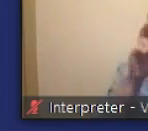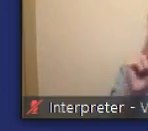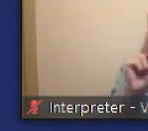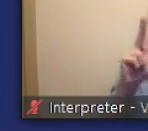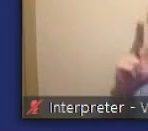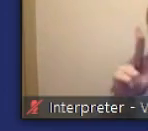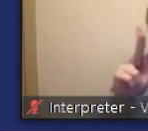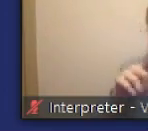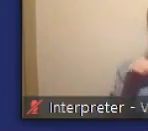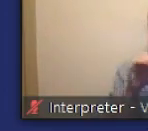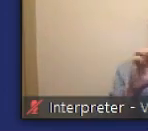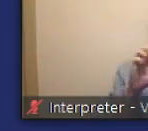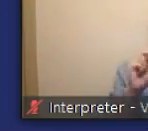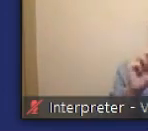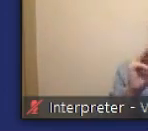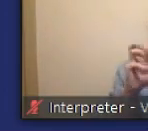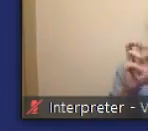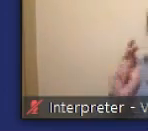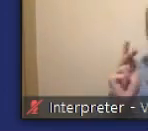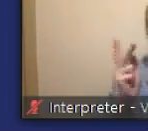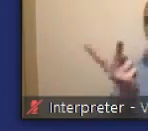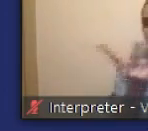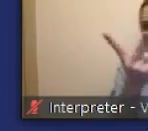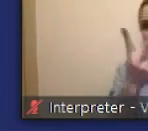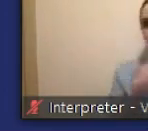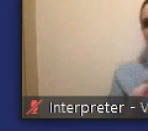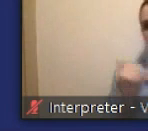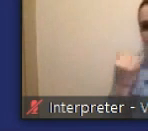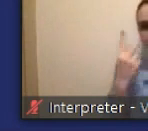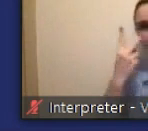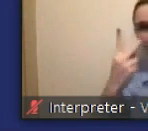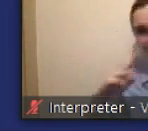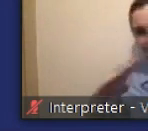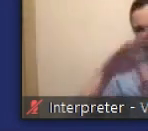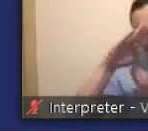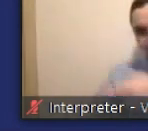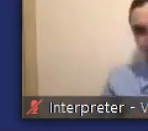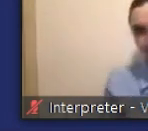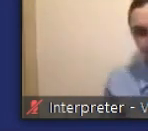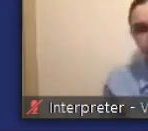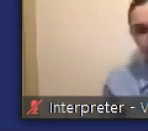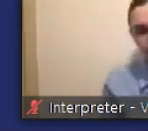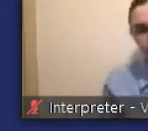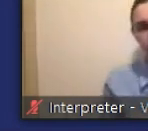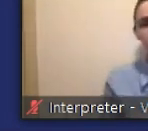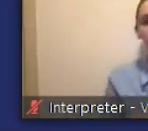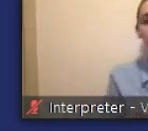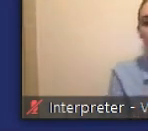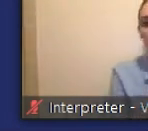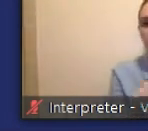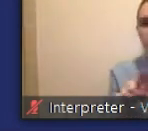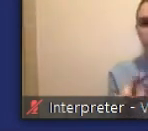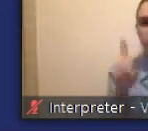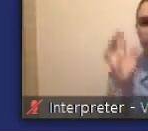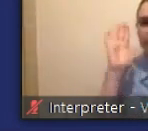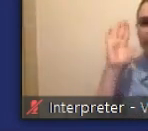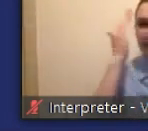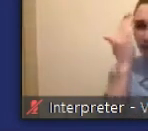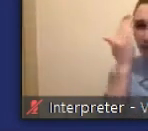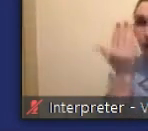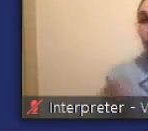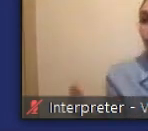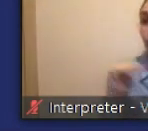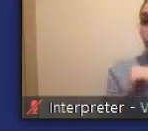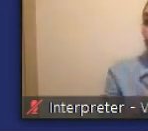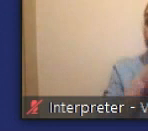steep increase right now. We also have some early data that suggests reinfection may be more likely to occur with Omicron